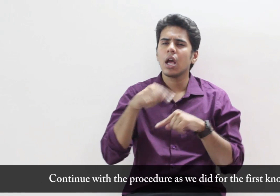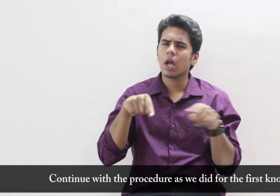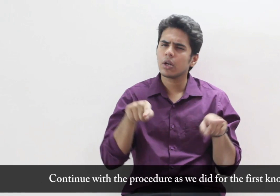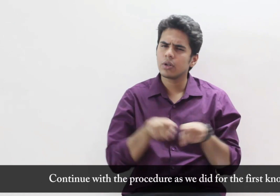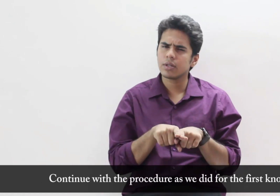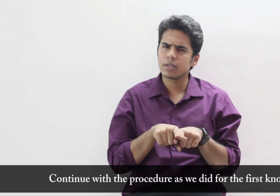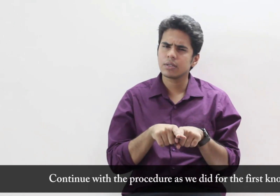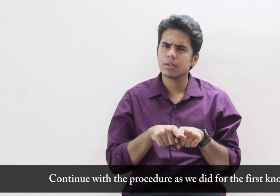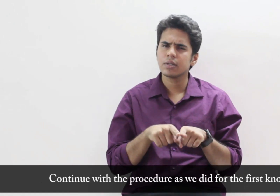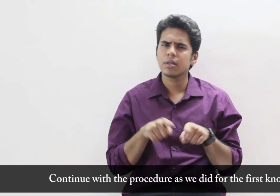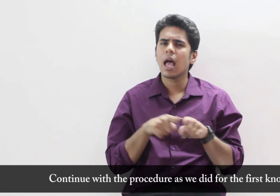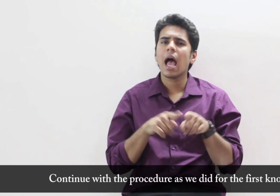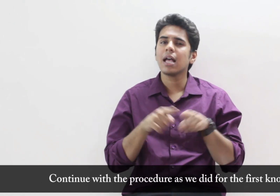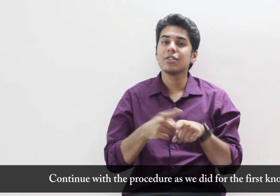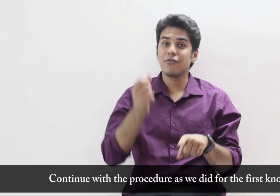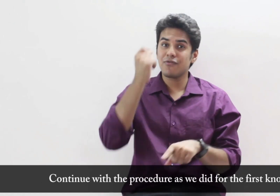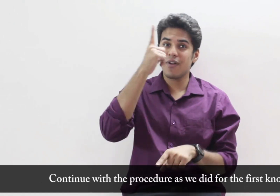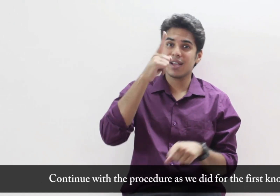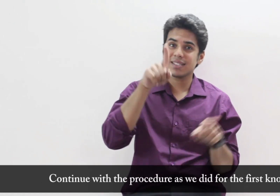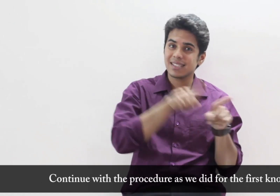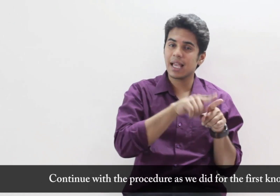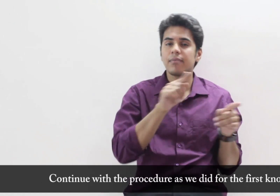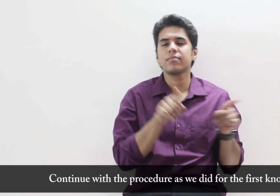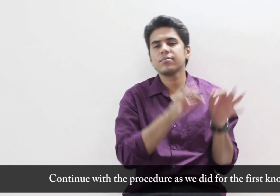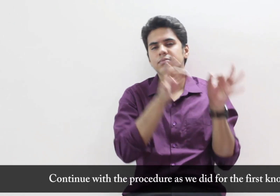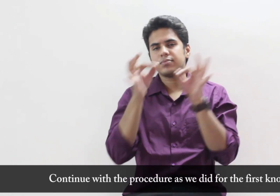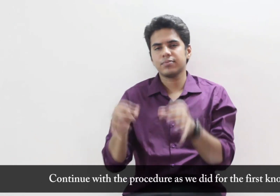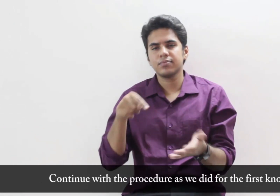Continue with the procedure as we did for the first knot.